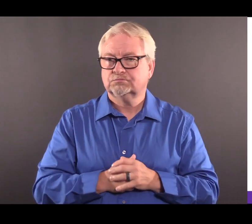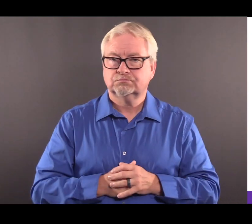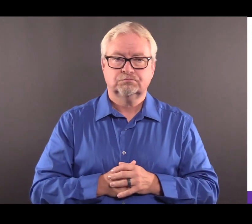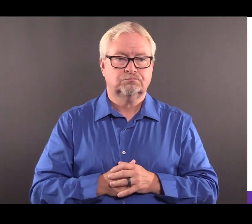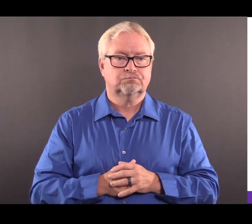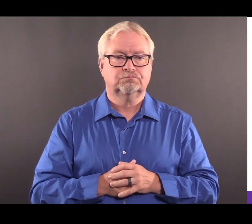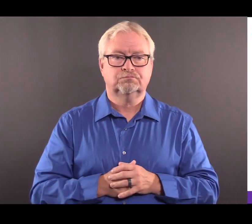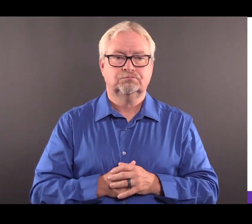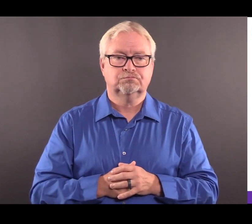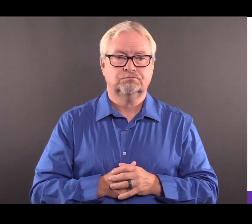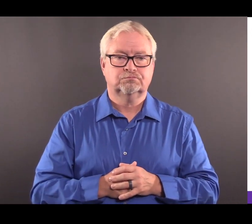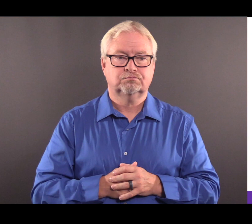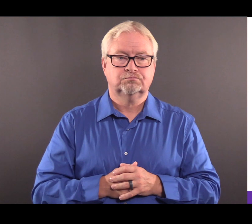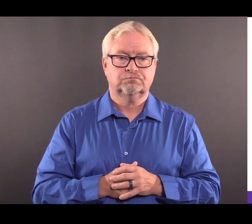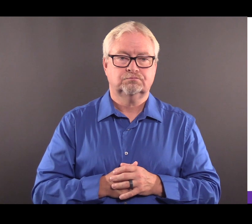protected.